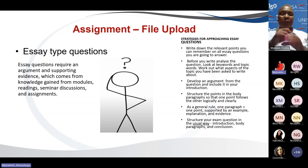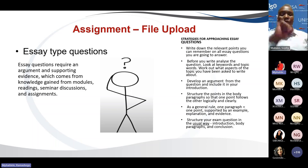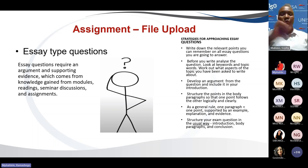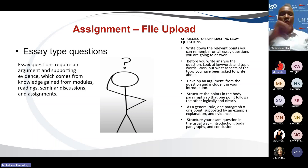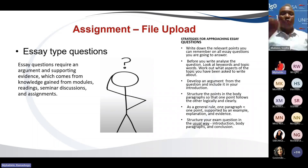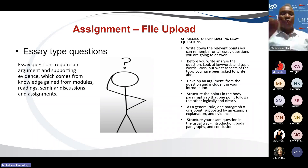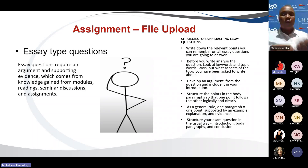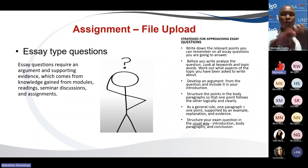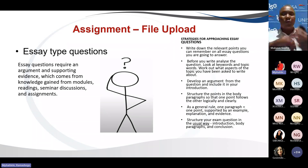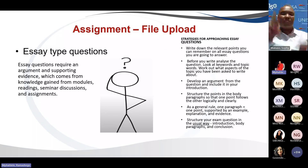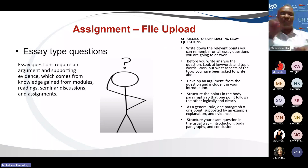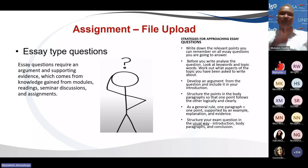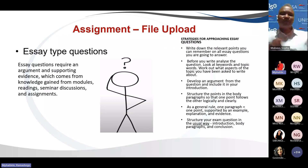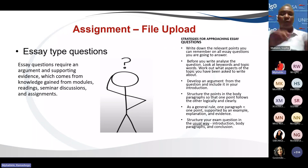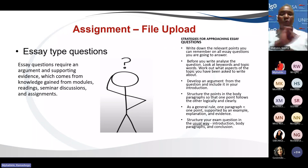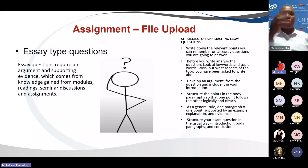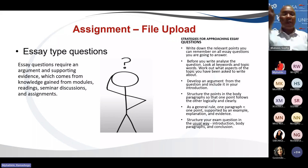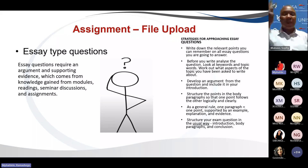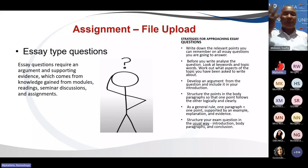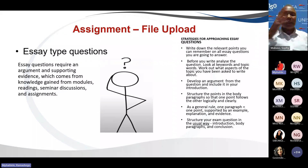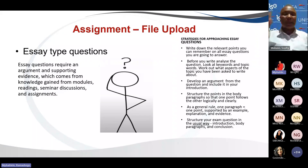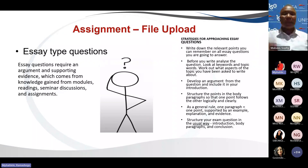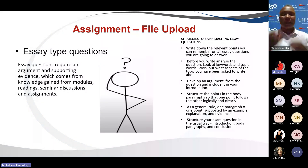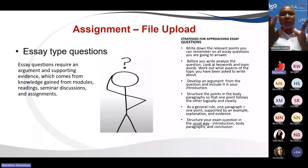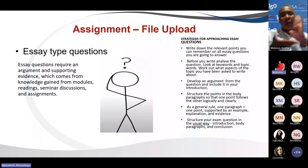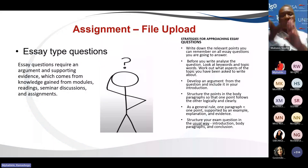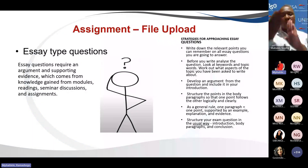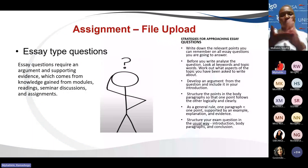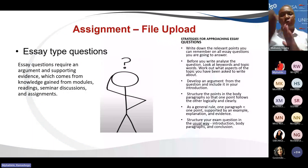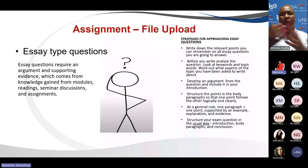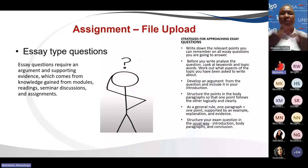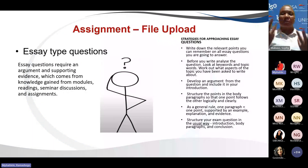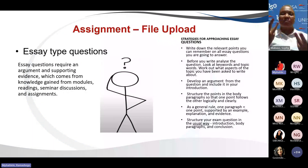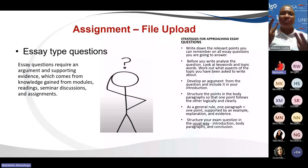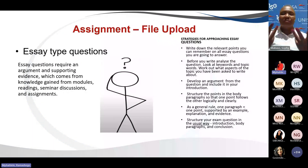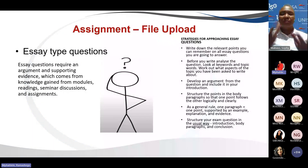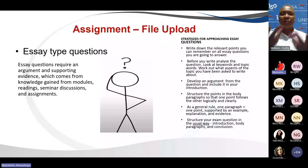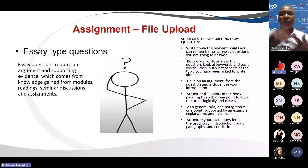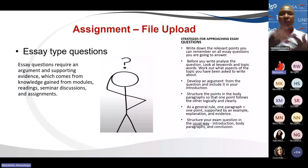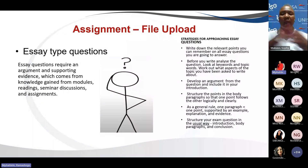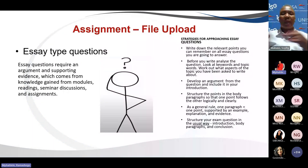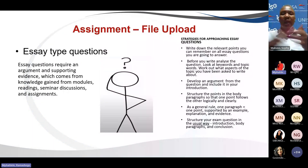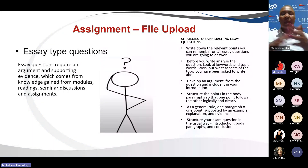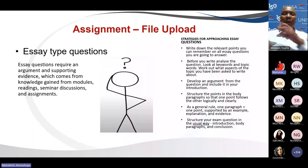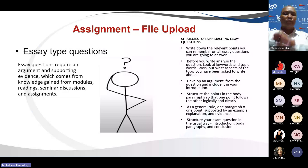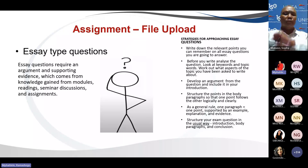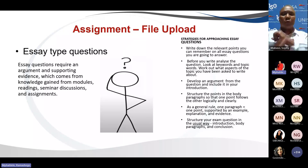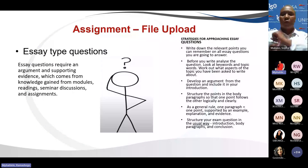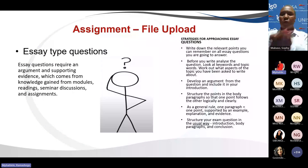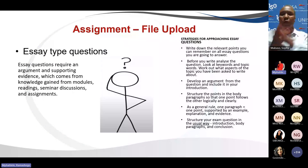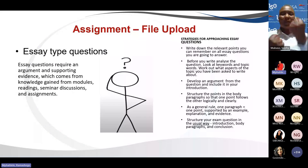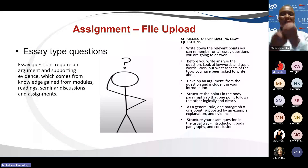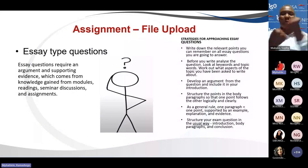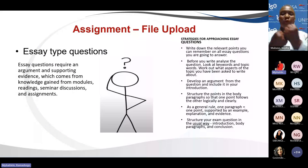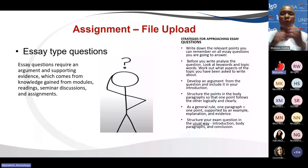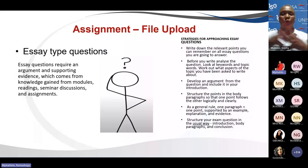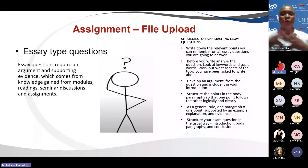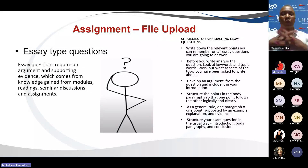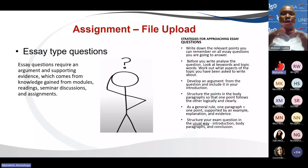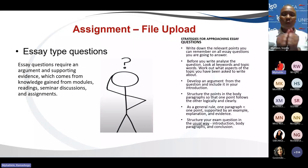check if the lecturer hasn't uploaded any webinar support workshop